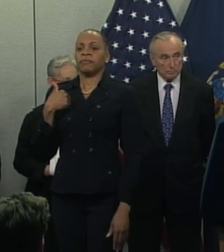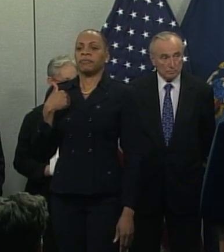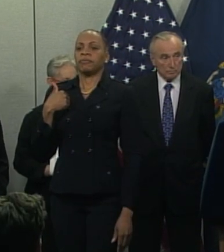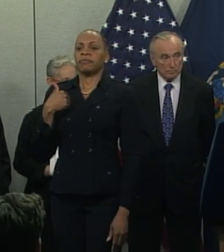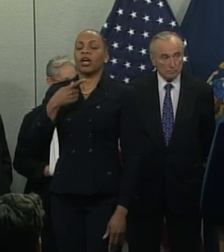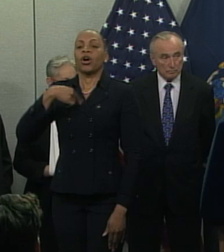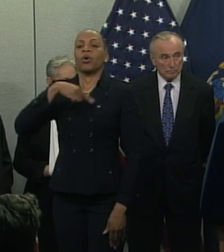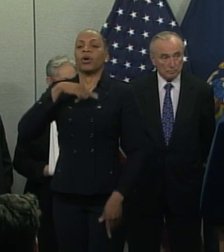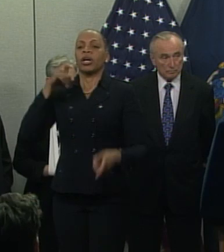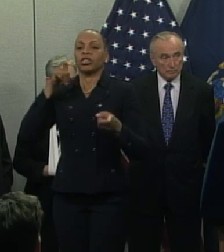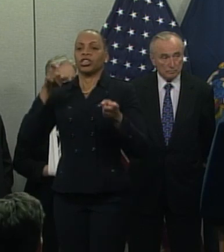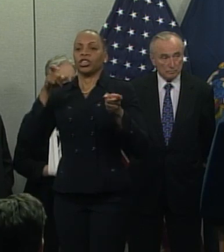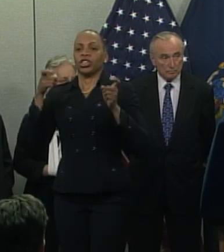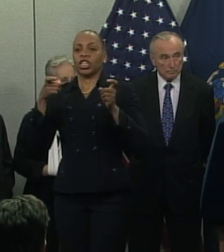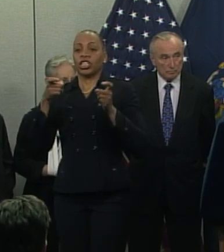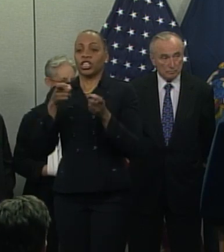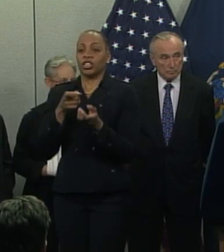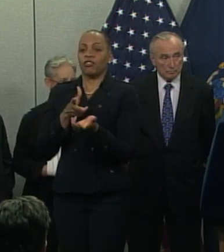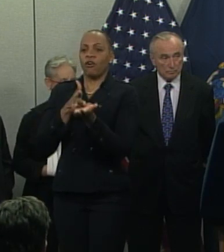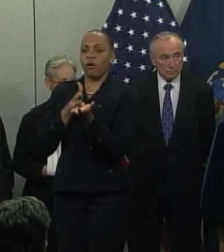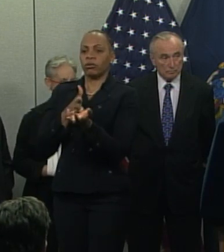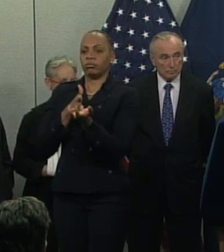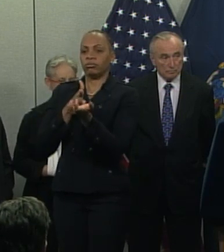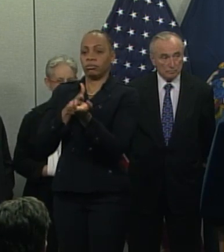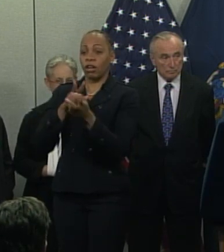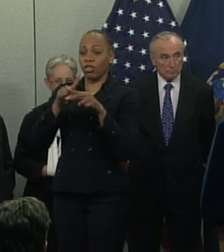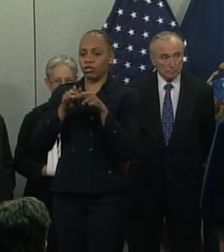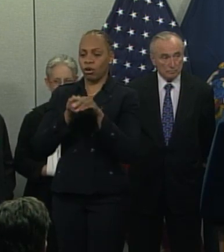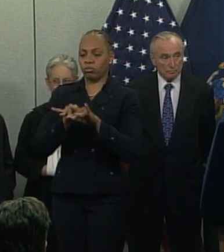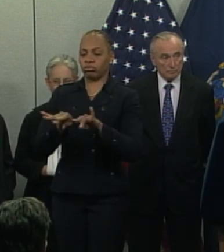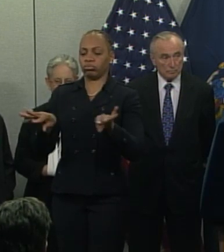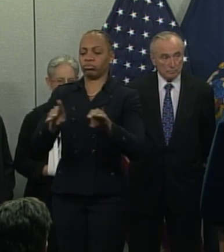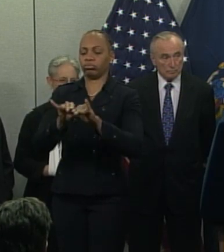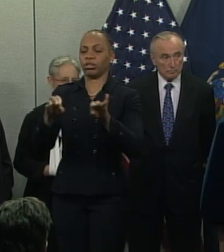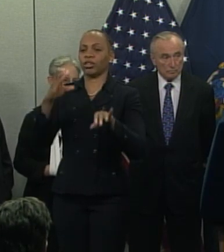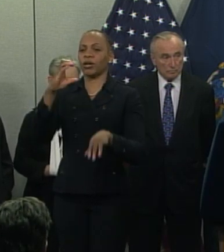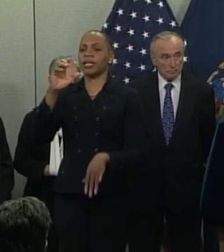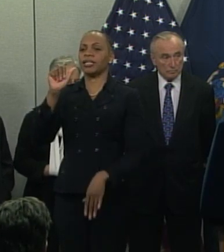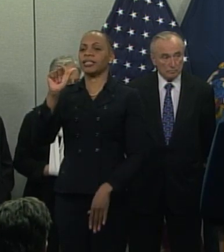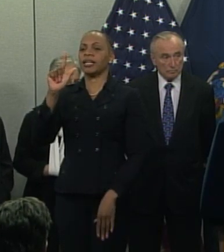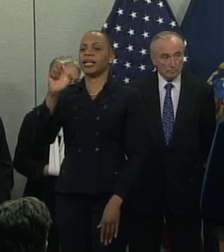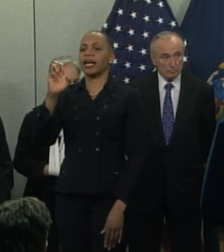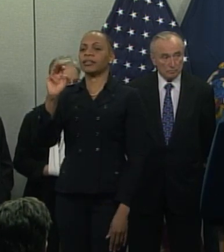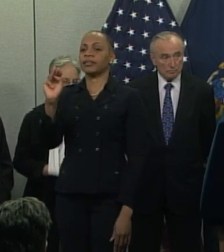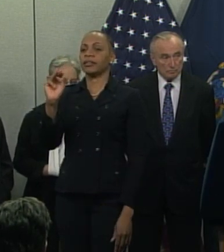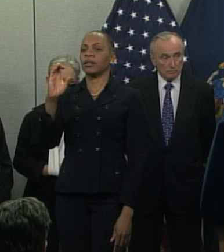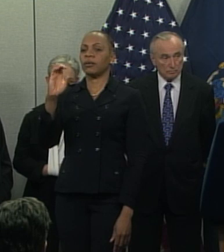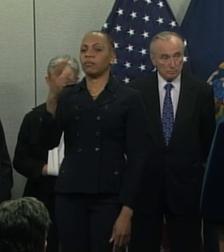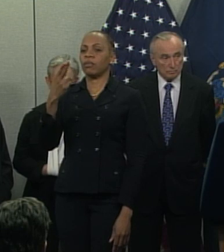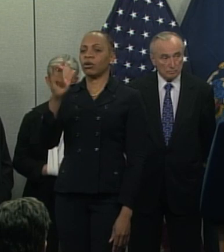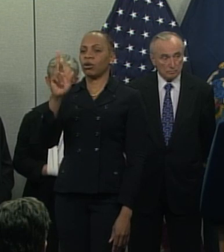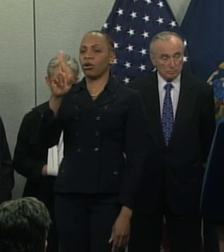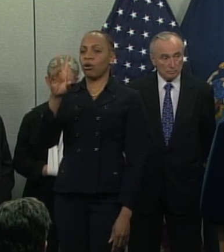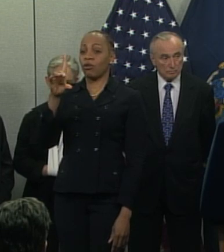we're adjusting our spreaders, so we put more calcium chloride in a liquid form out when wetting the salt.